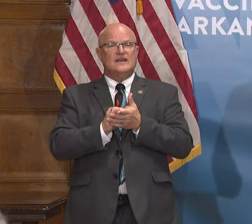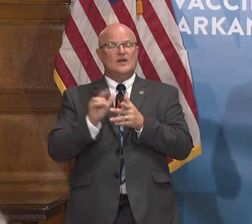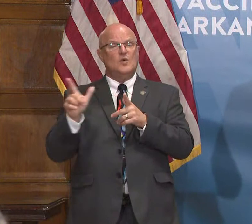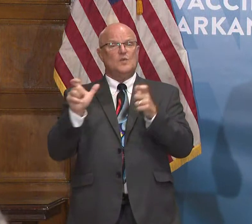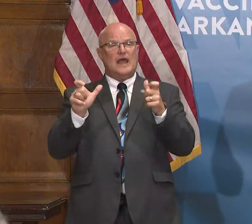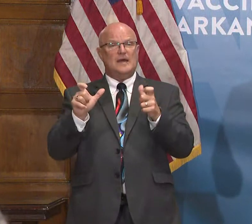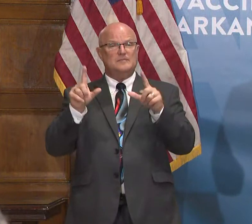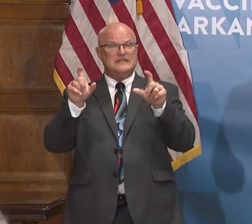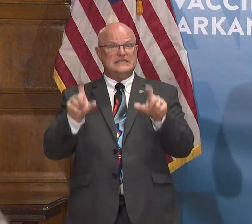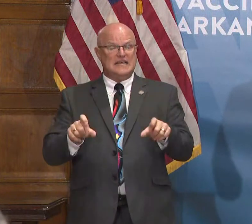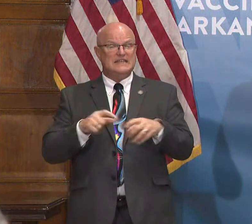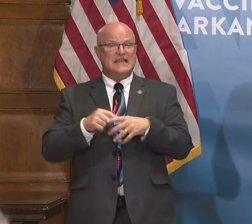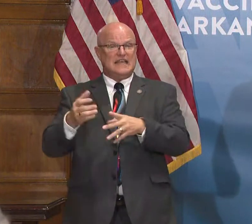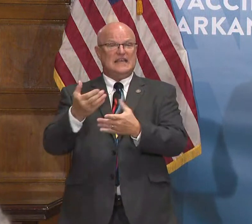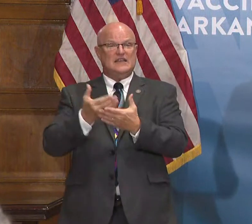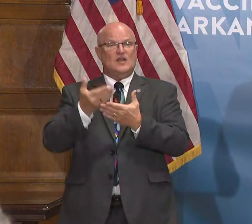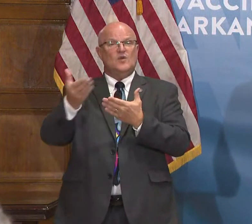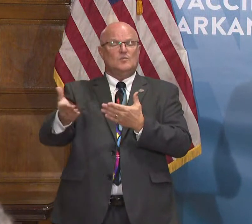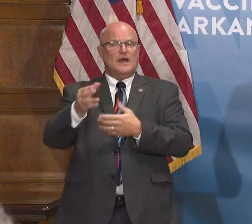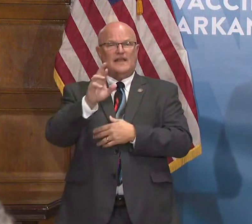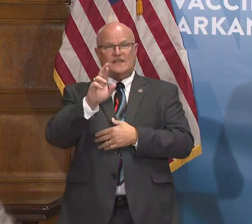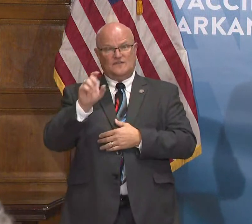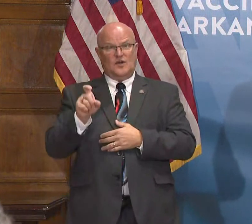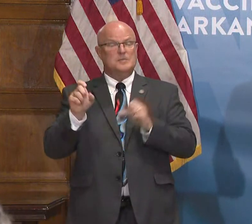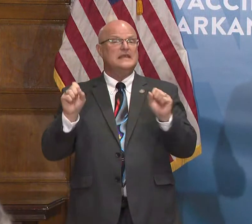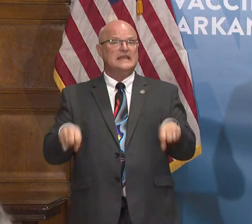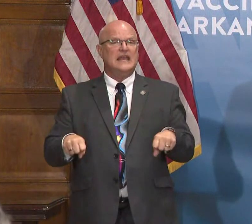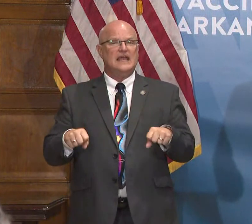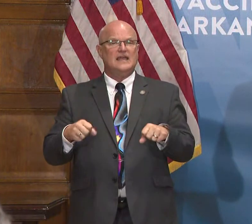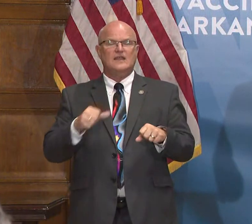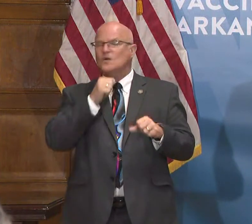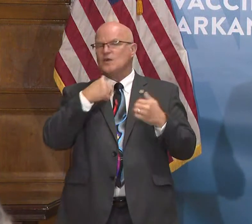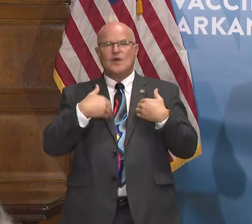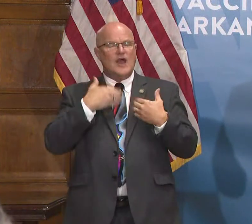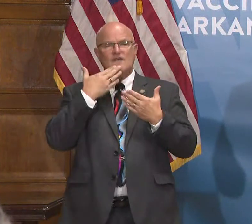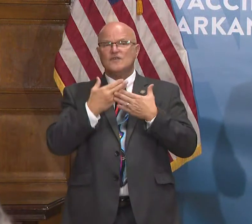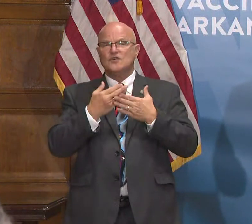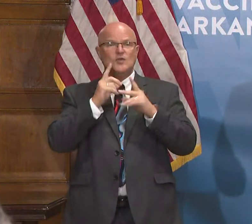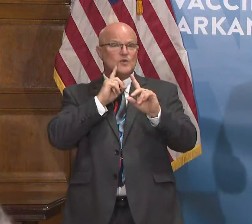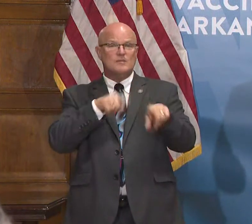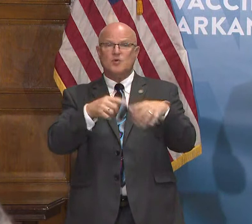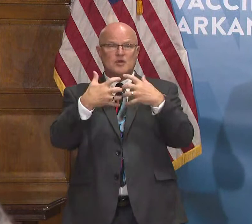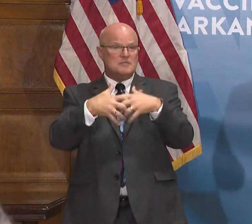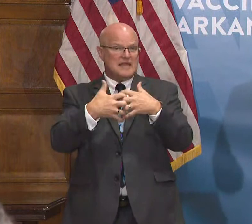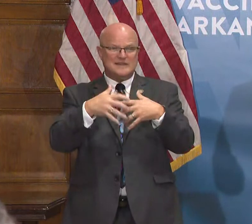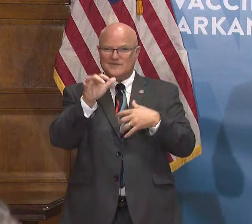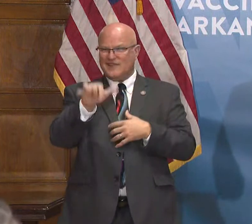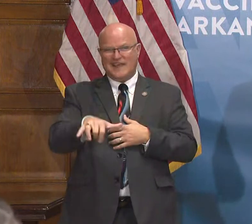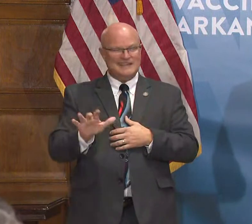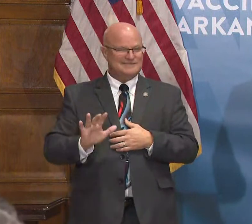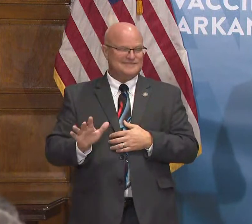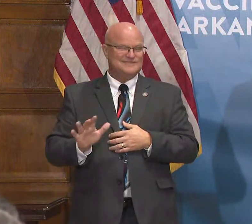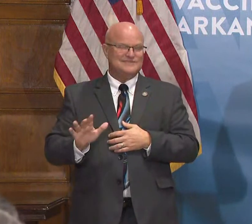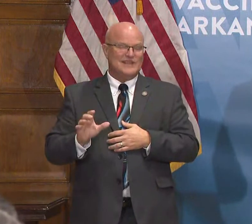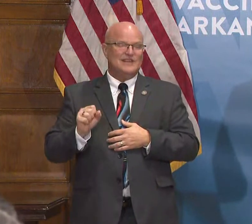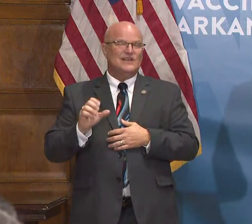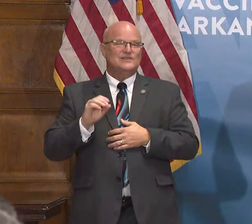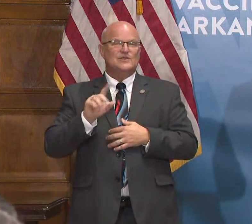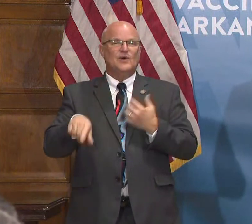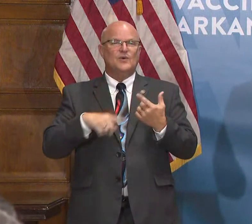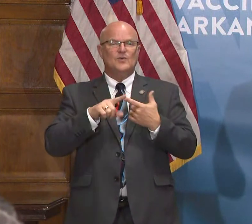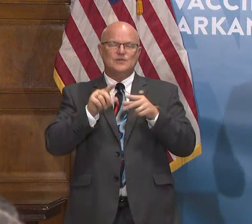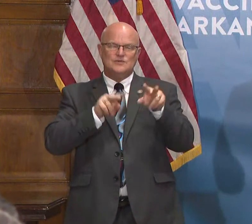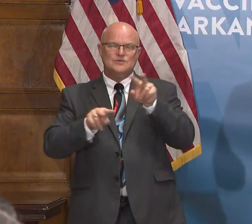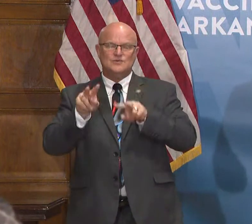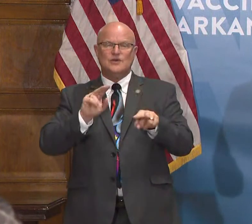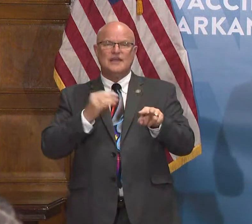rapid tests that they can acquire at their local pharmacy, and we don't have a good reporting mechanism on there. And so whenever you